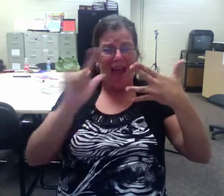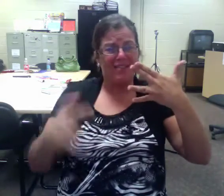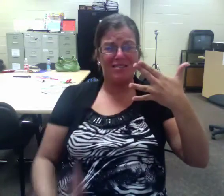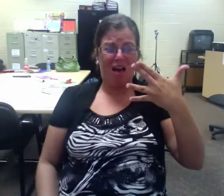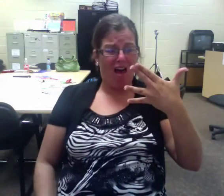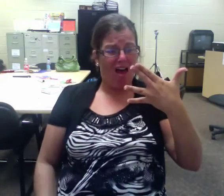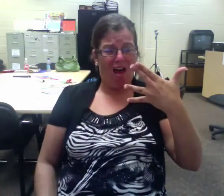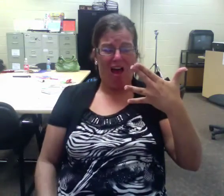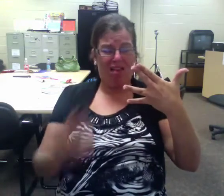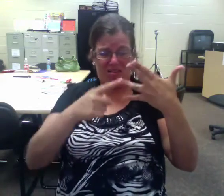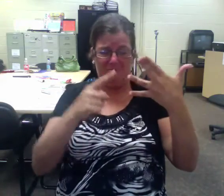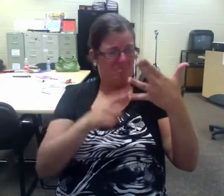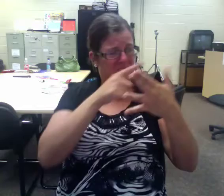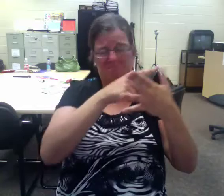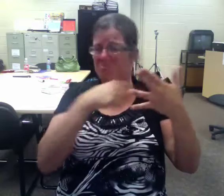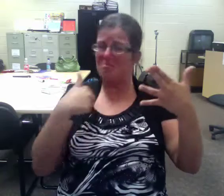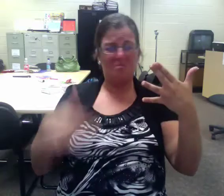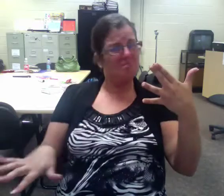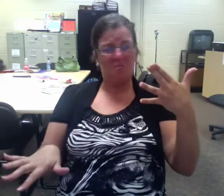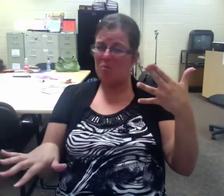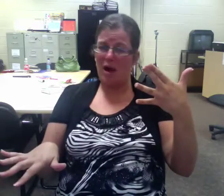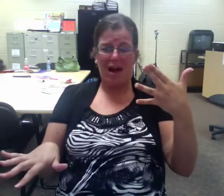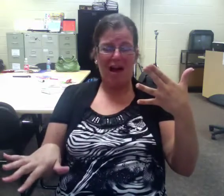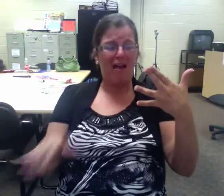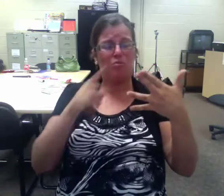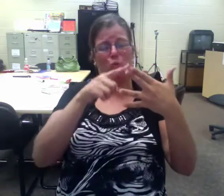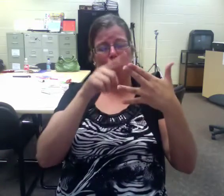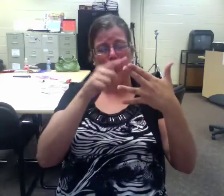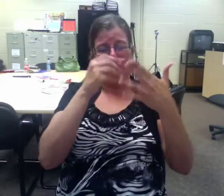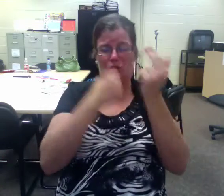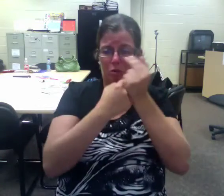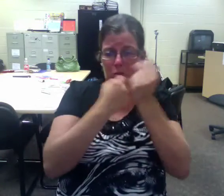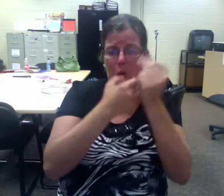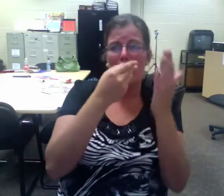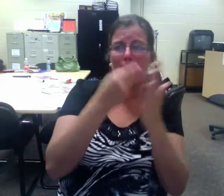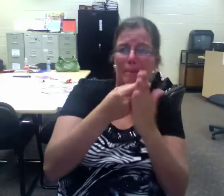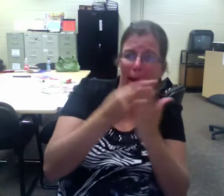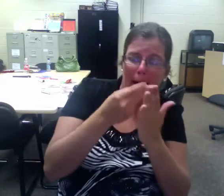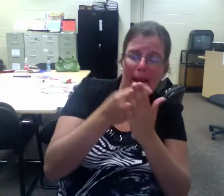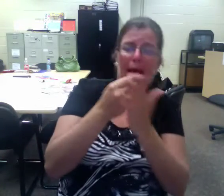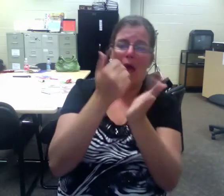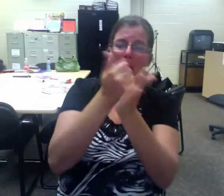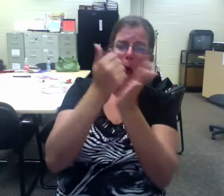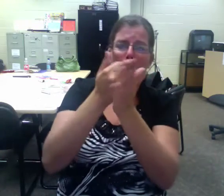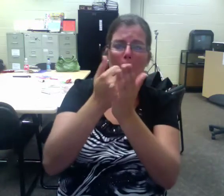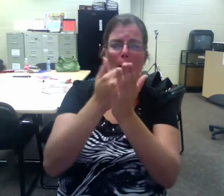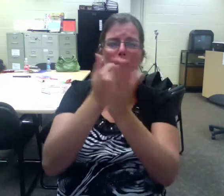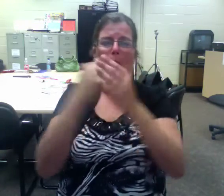you, give you money if you needed it.